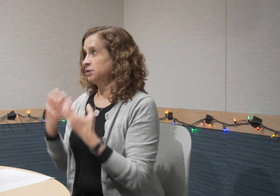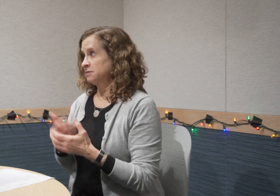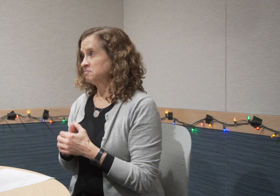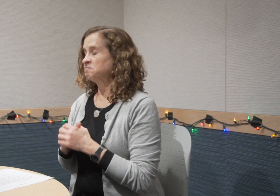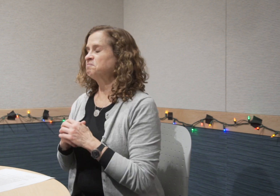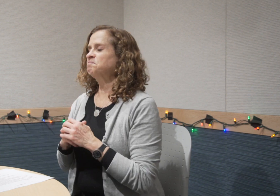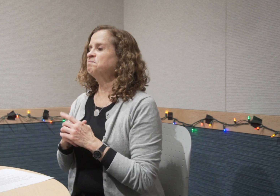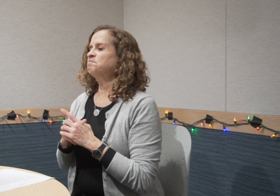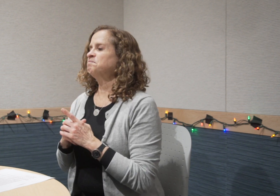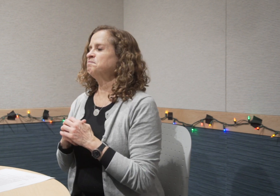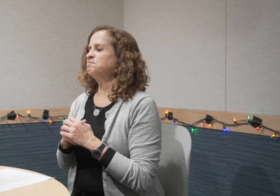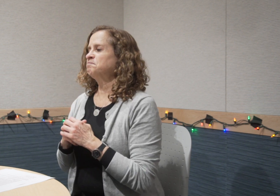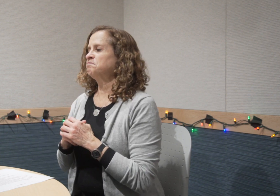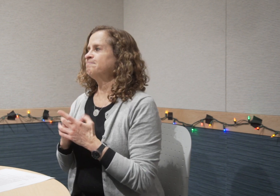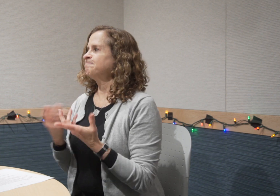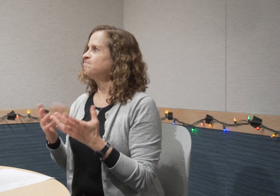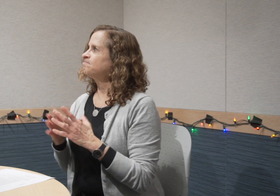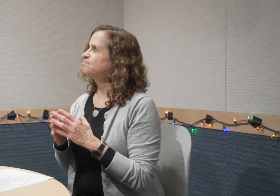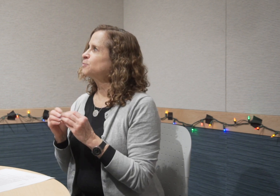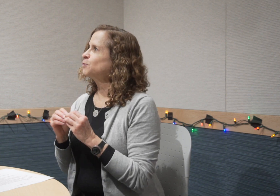Some film submissions,